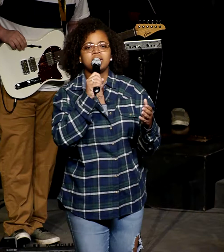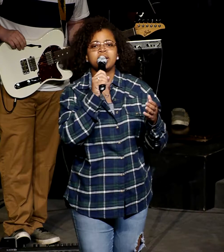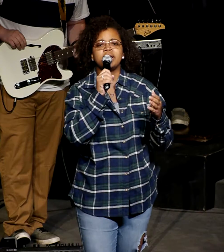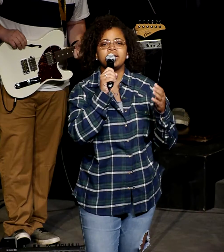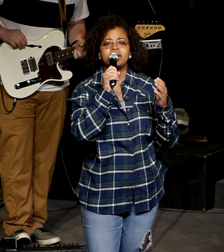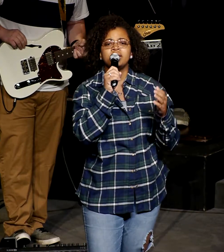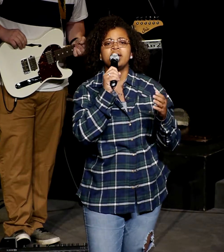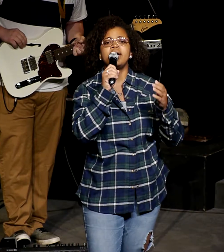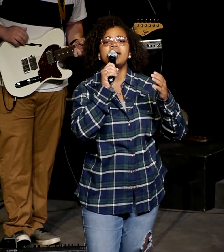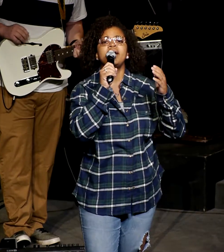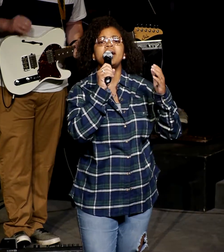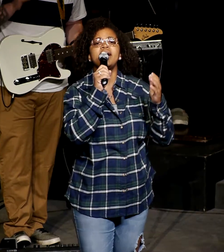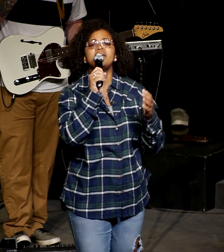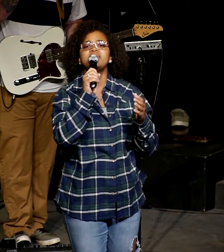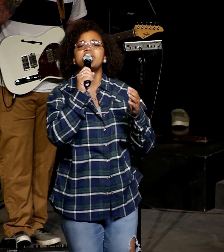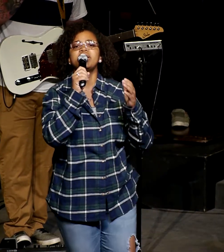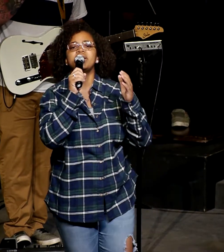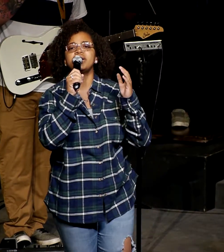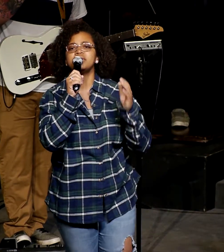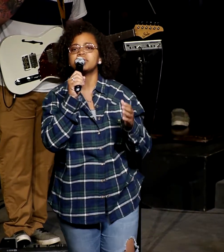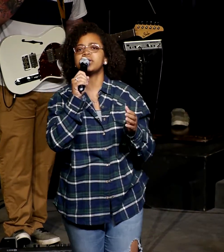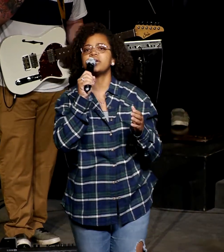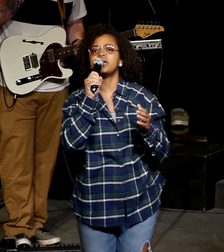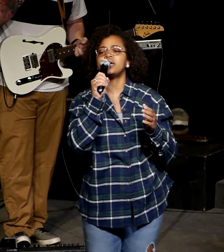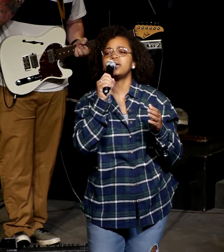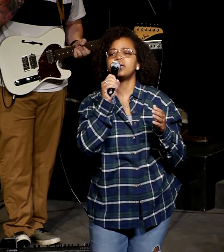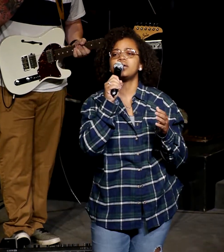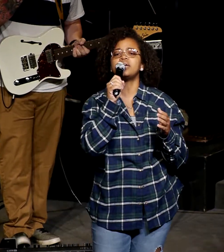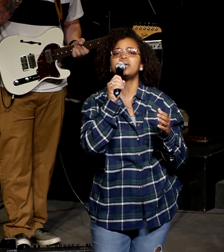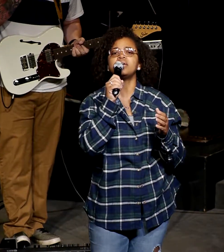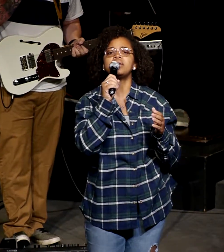come. Let heaven